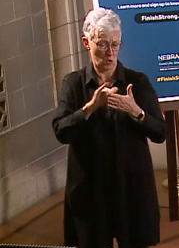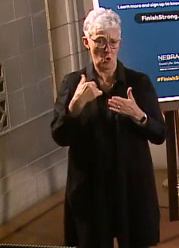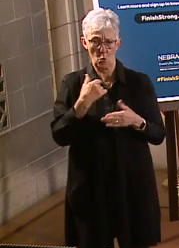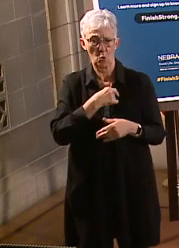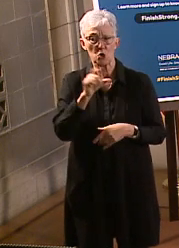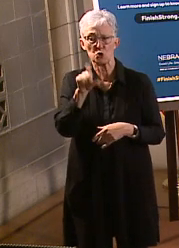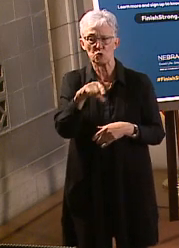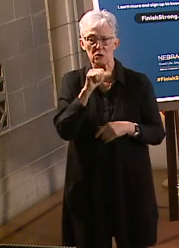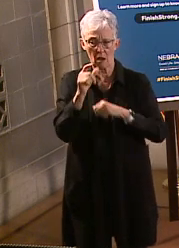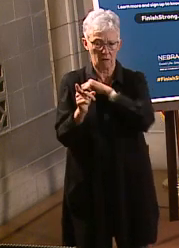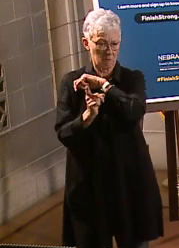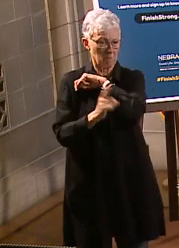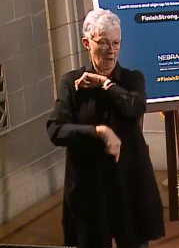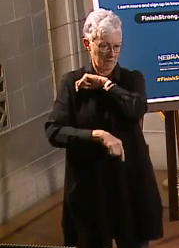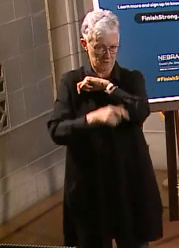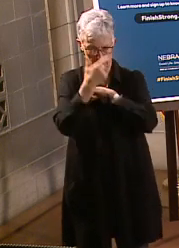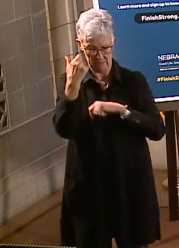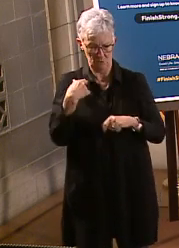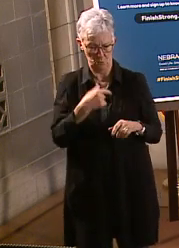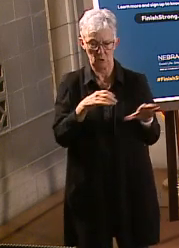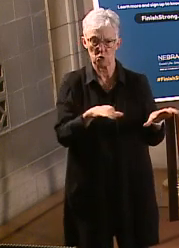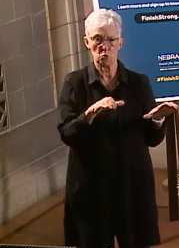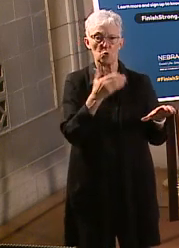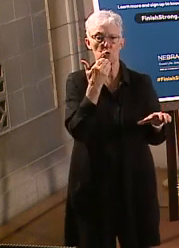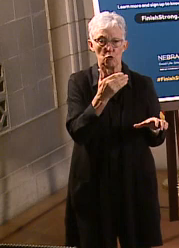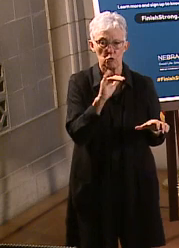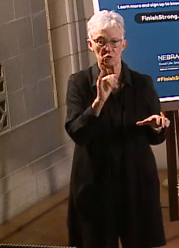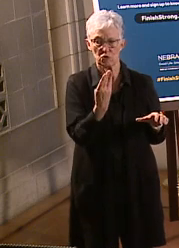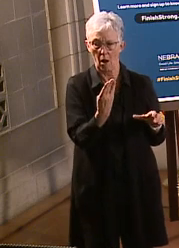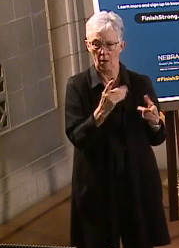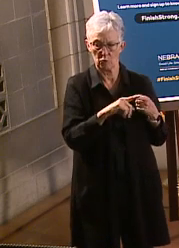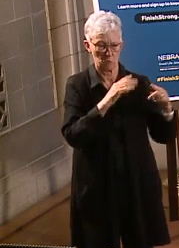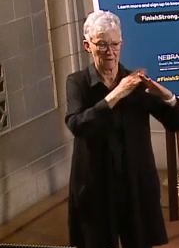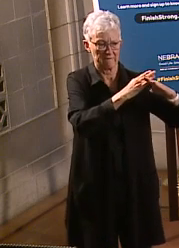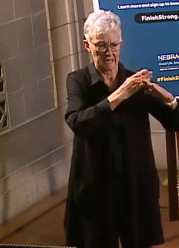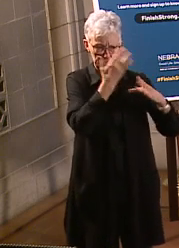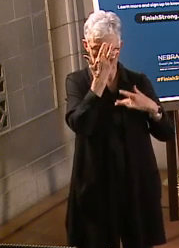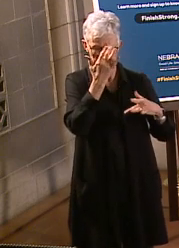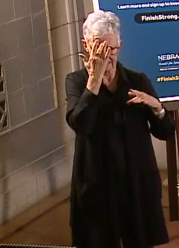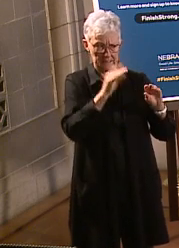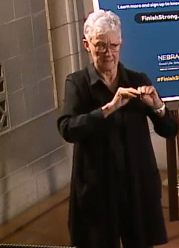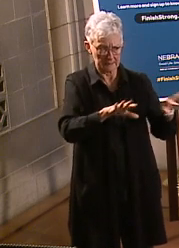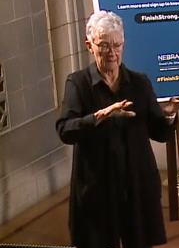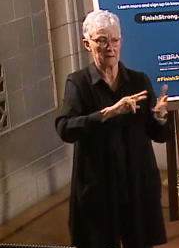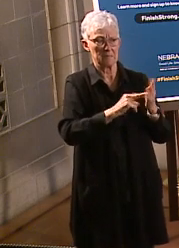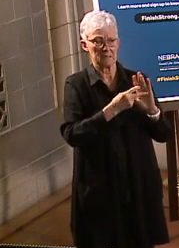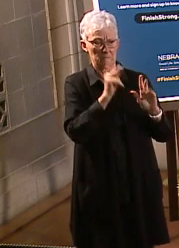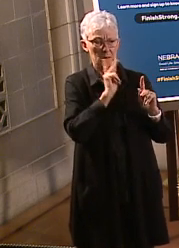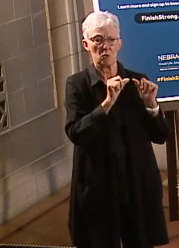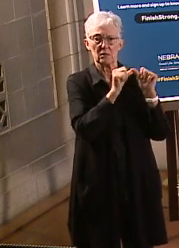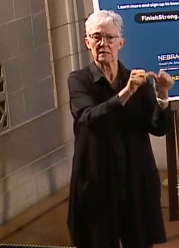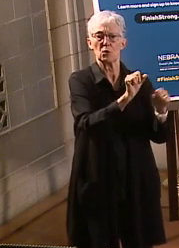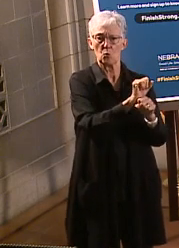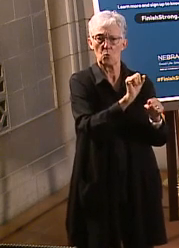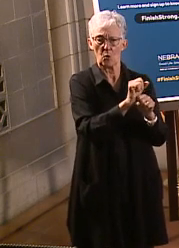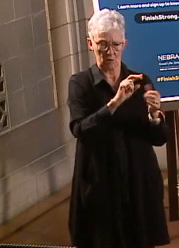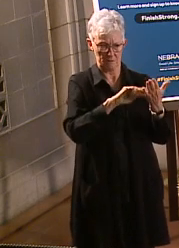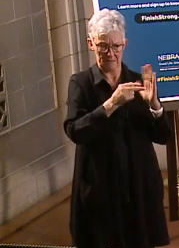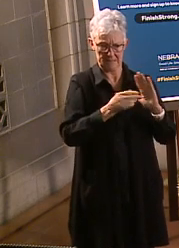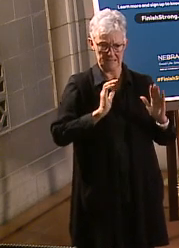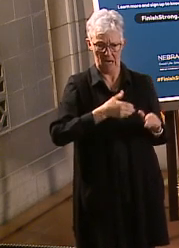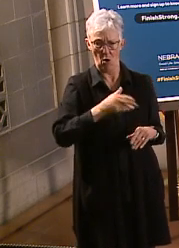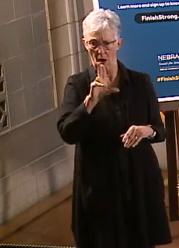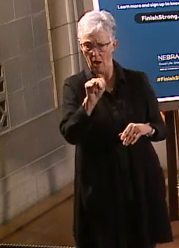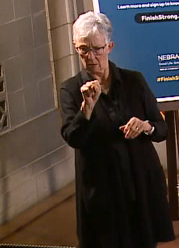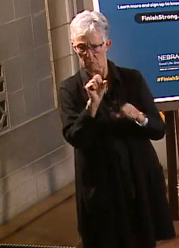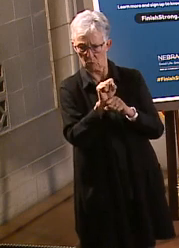their policies. So anyway, I just wanted to encourage folks to reach out to their congressman or their senator to talk